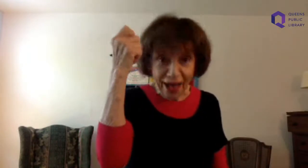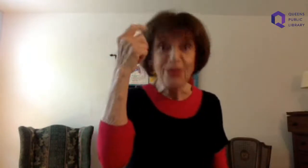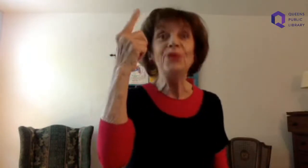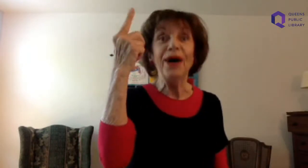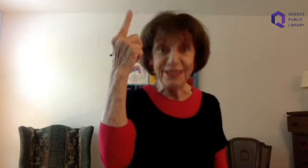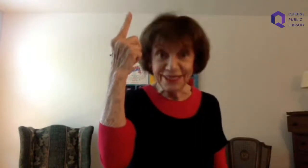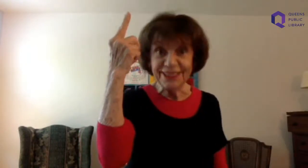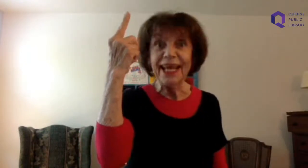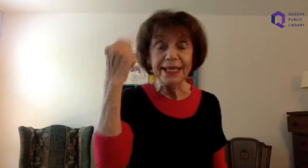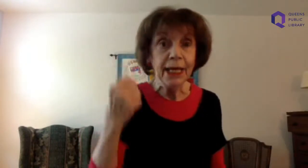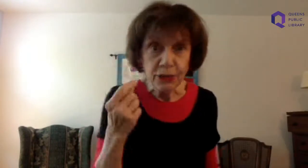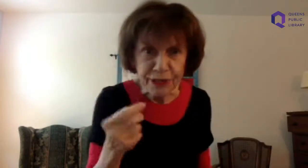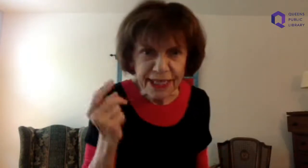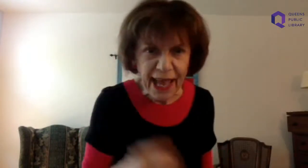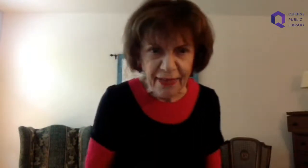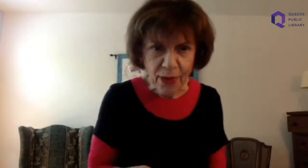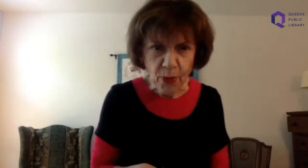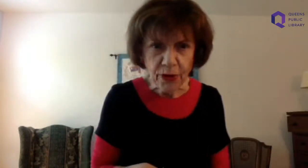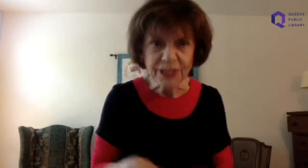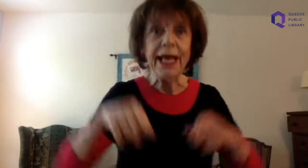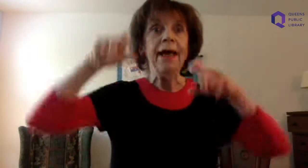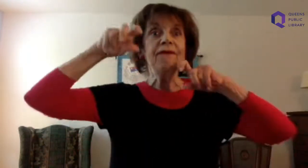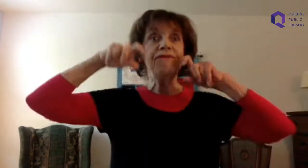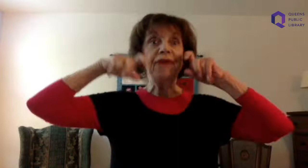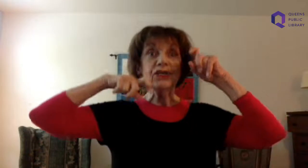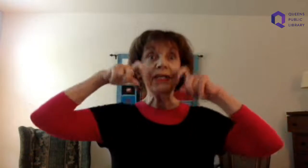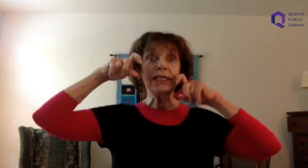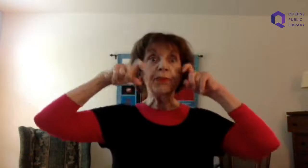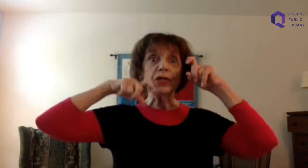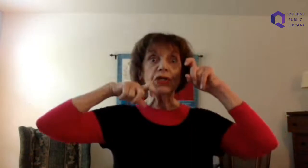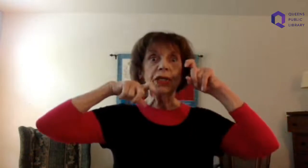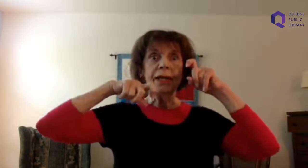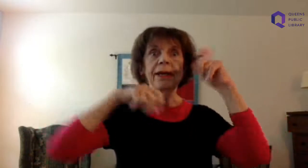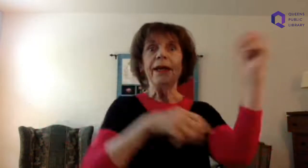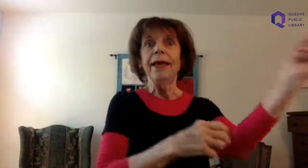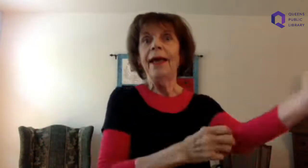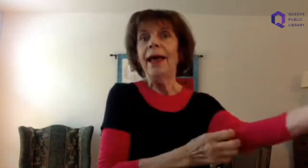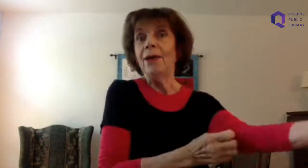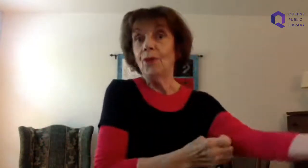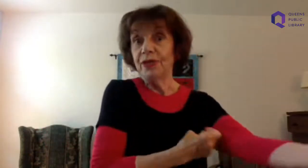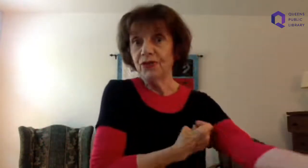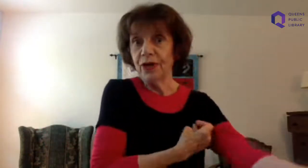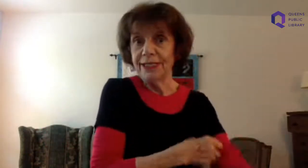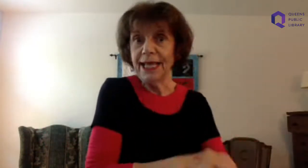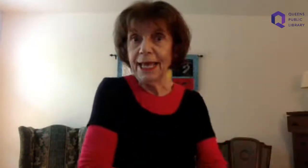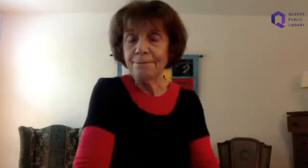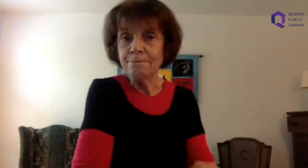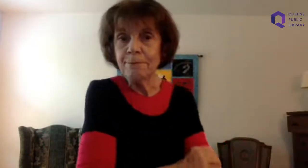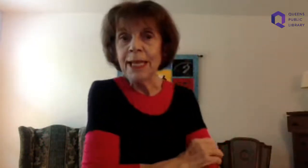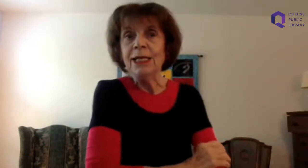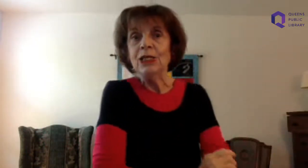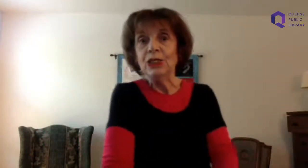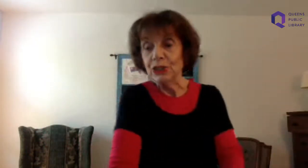Ah, you understand. You see how that works? Facial expression. I'm trying to say. So